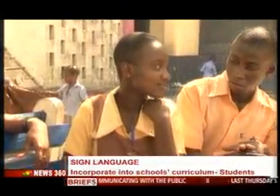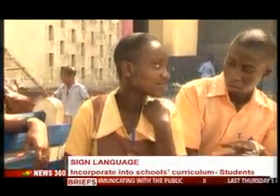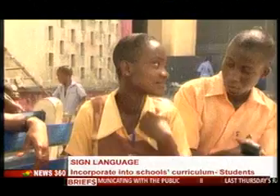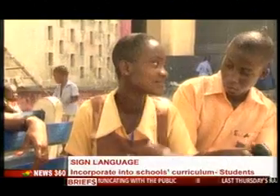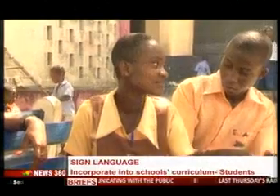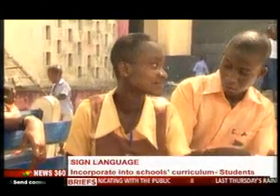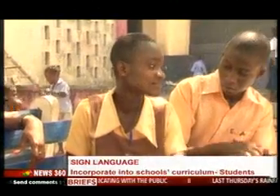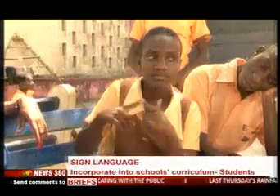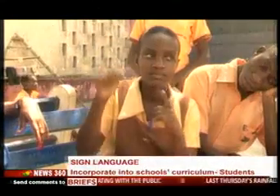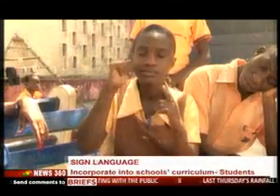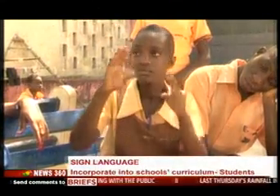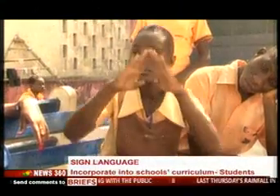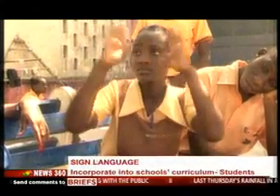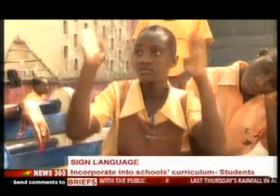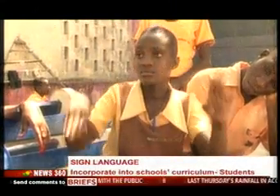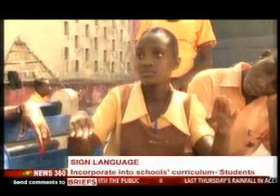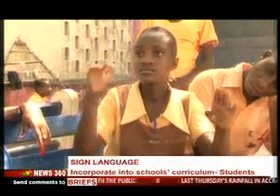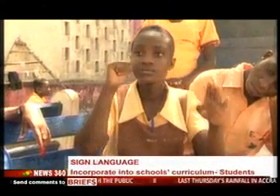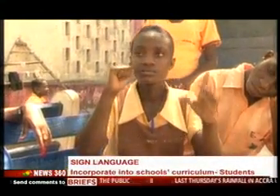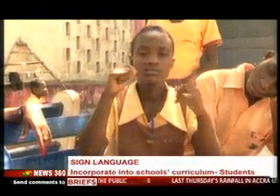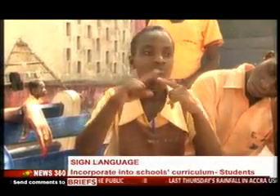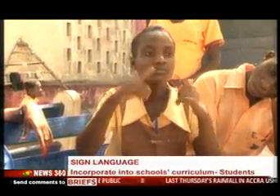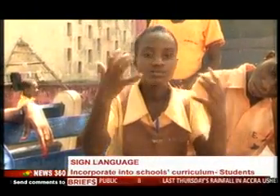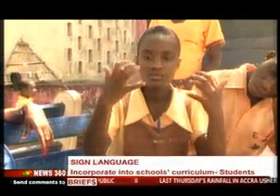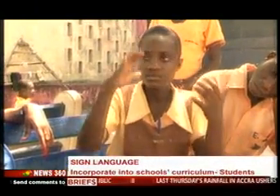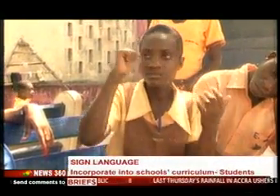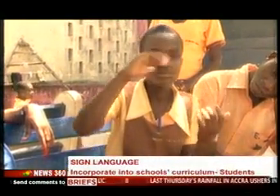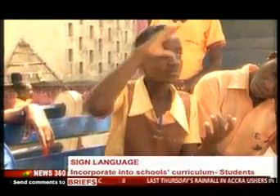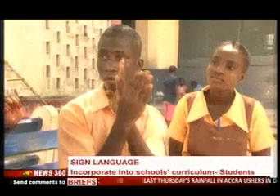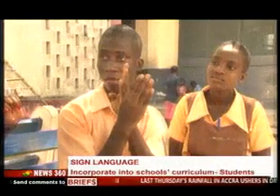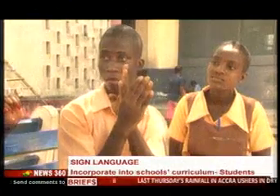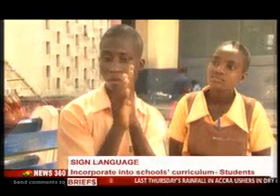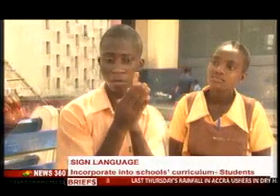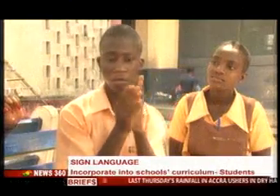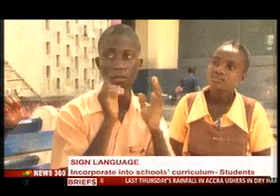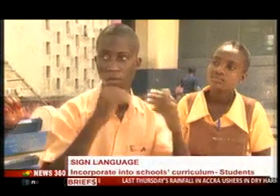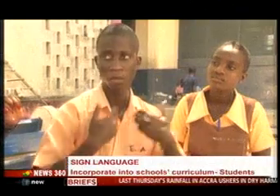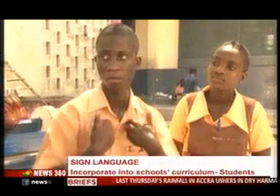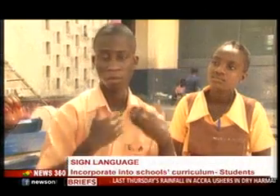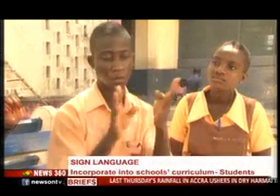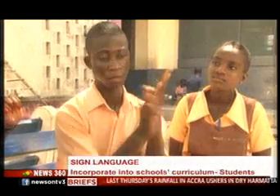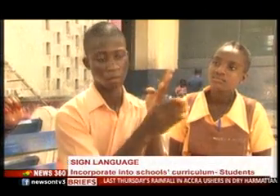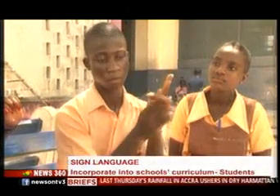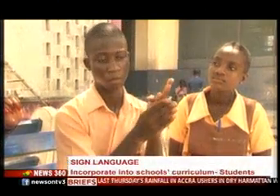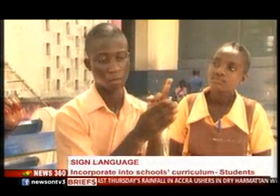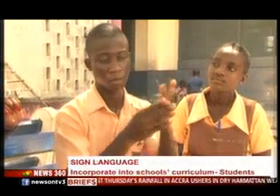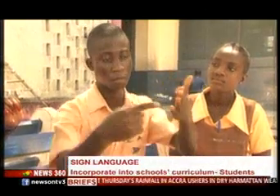me it's always difficult communicating with abled persons. Communication with their parents is also a challenge